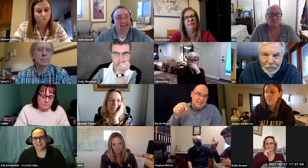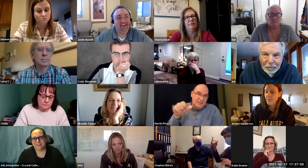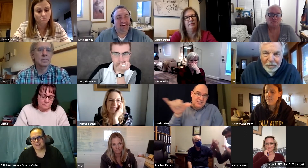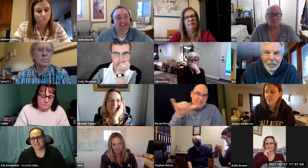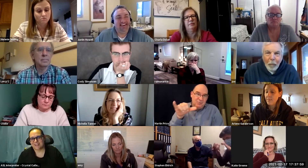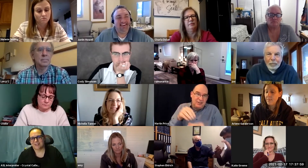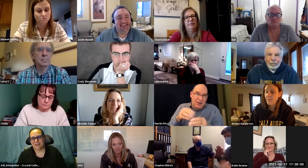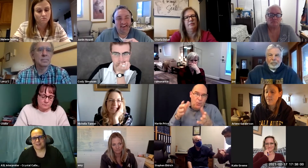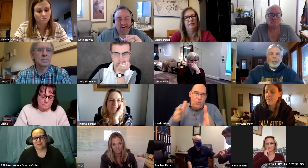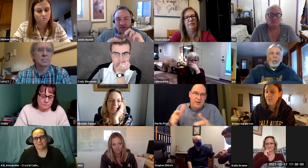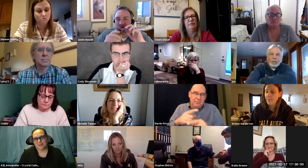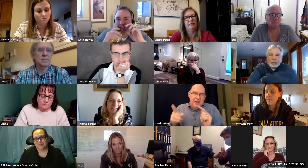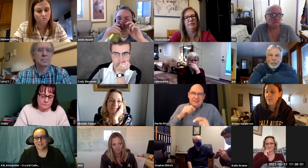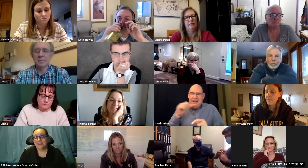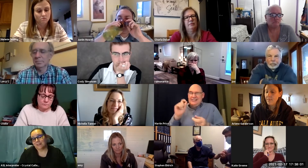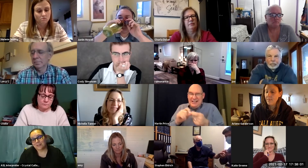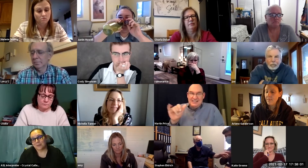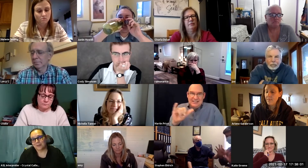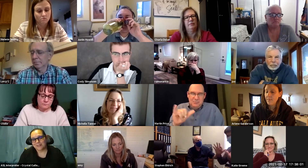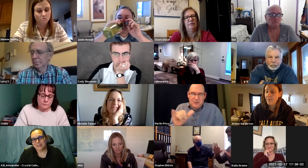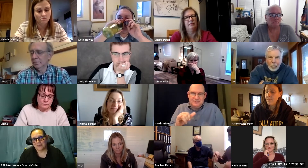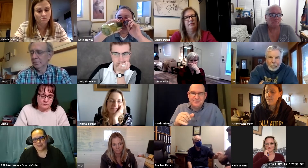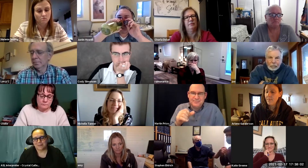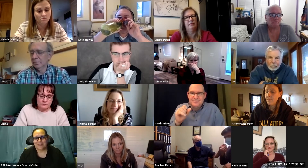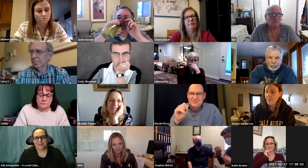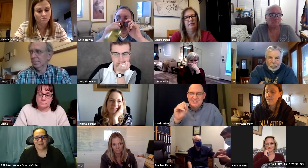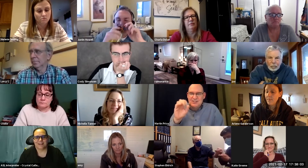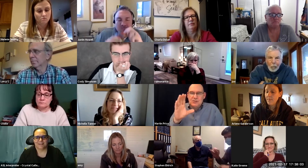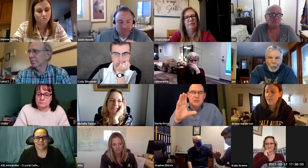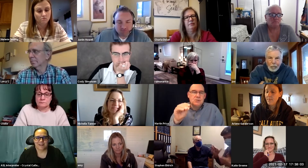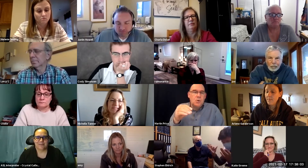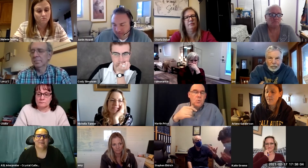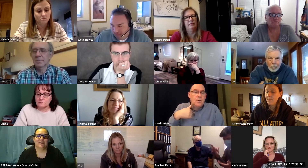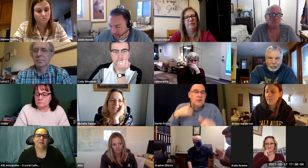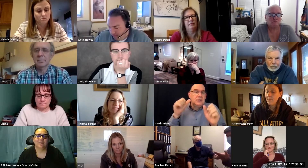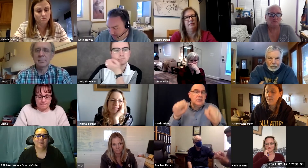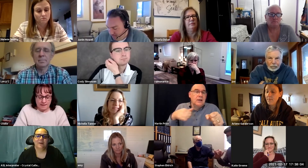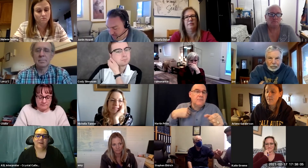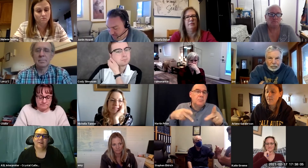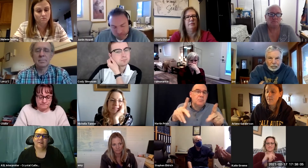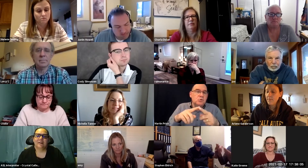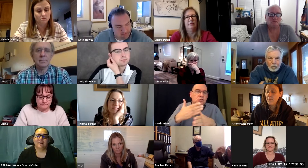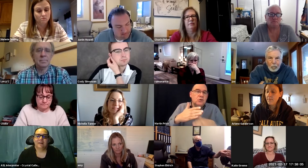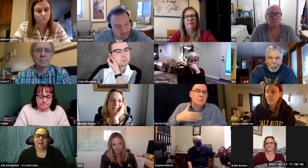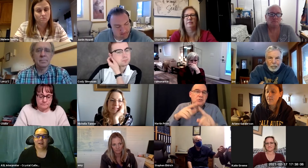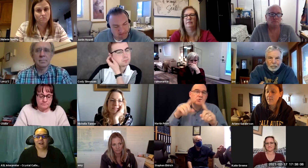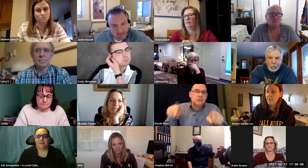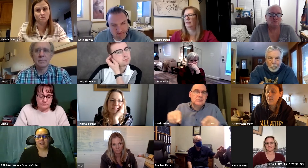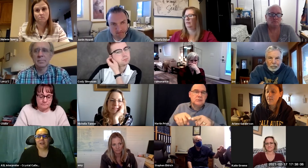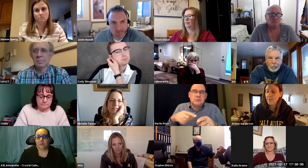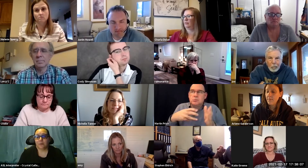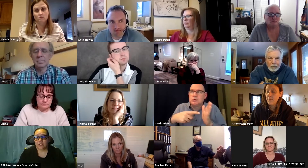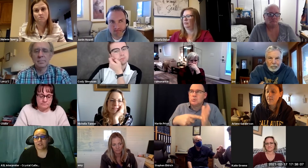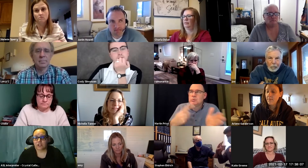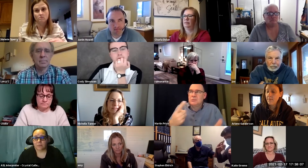bylaws and legislature got a little confused. They're similar in some ways, but not exactly the same. So if